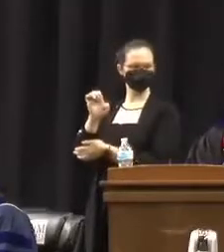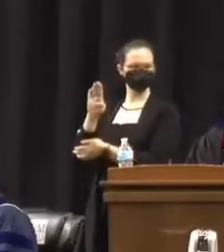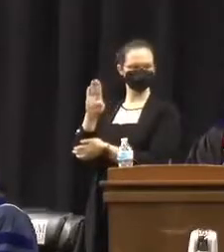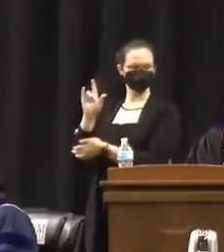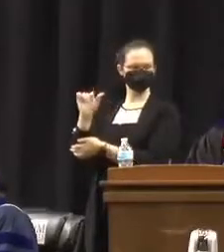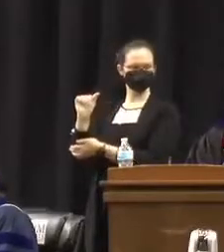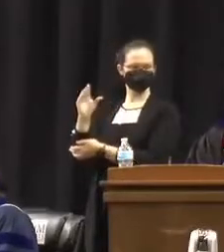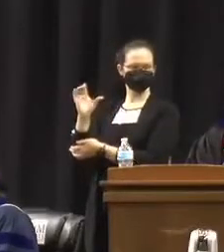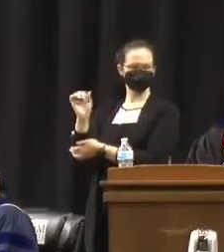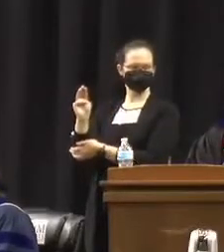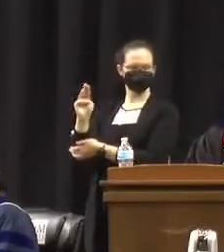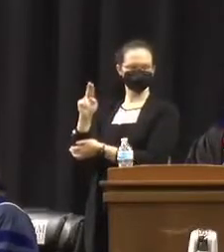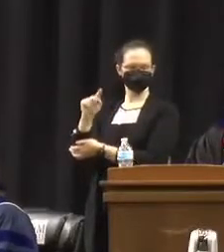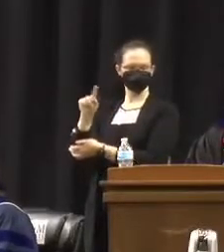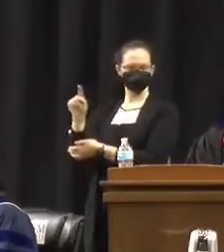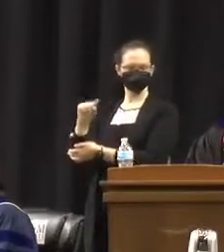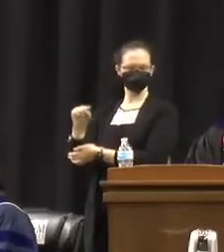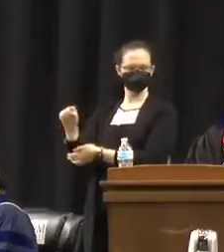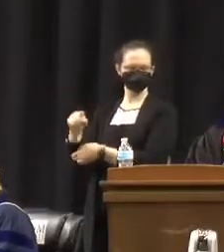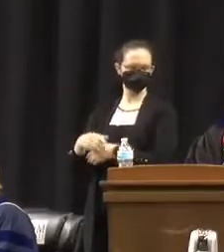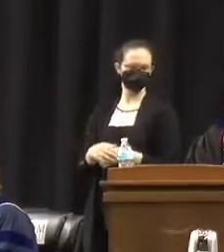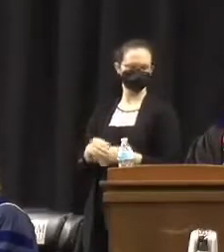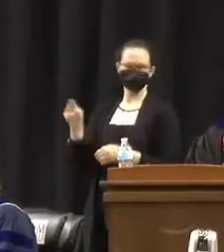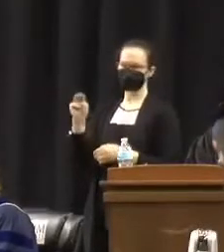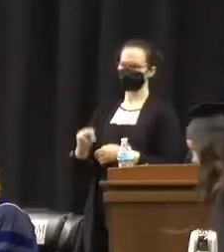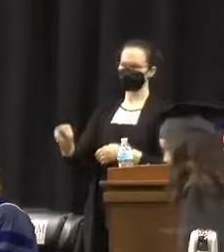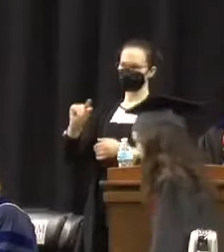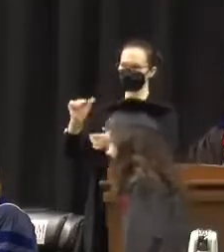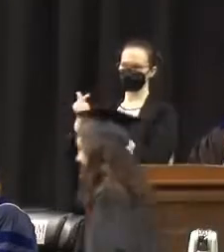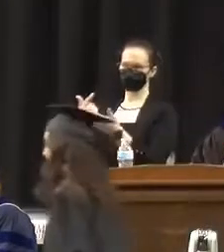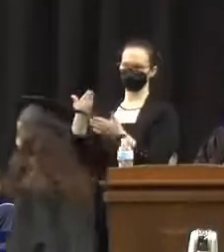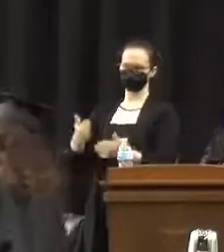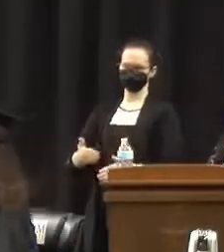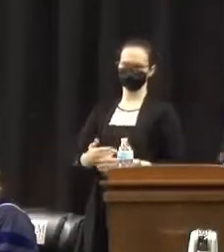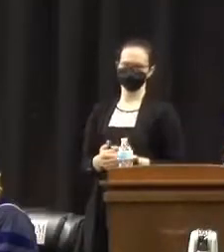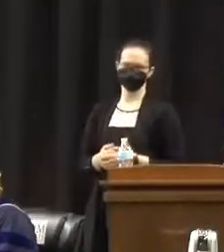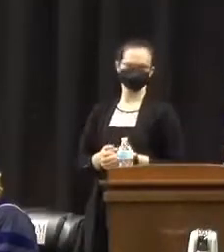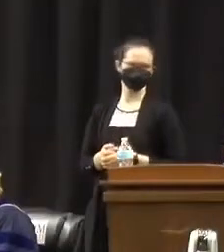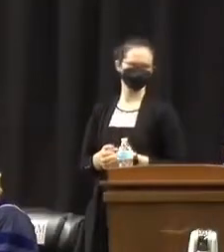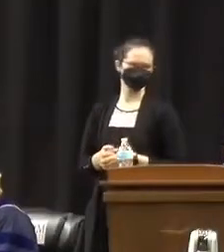Arabella Elise Camunez, Meritorious Graduate.